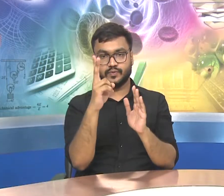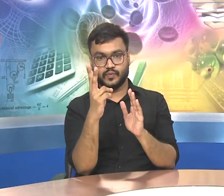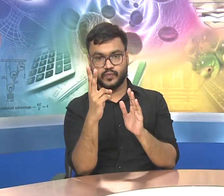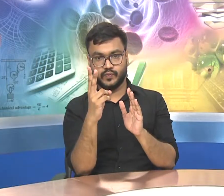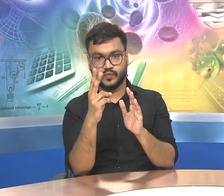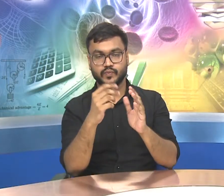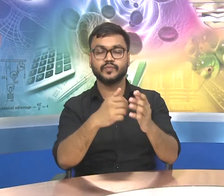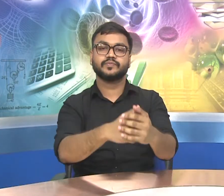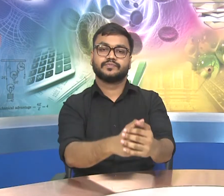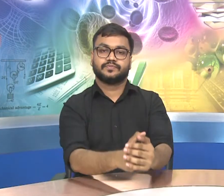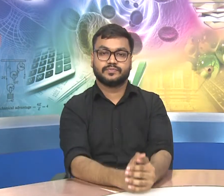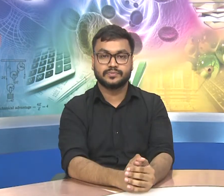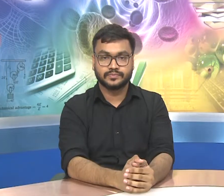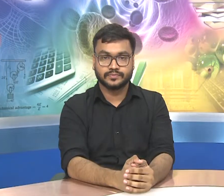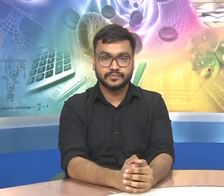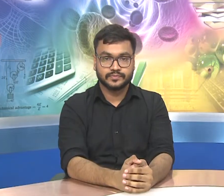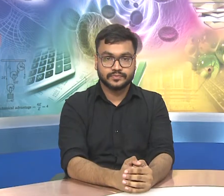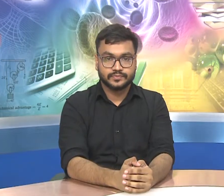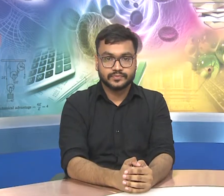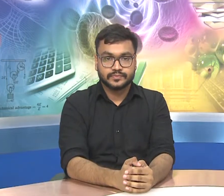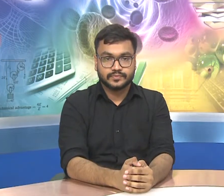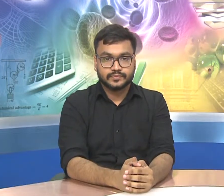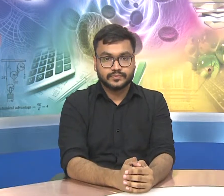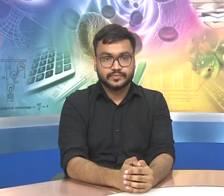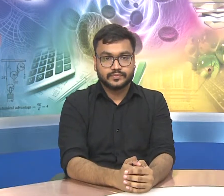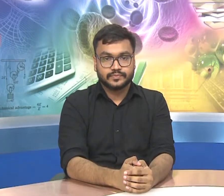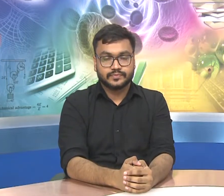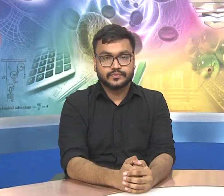and then fifth, eagle, top consumer.